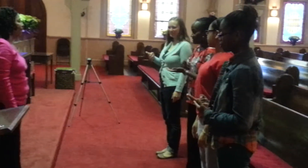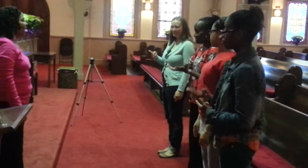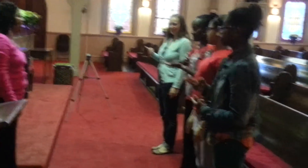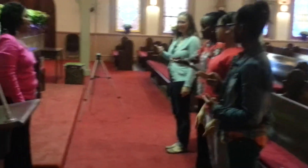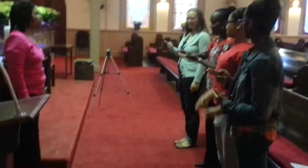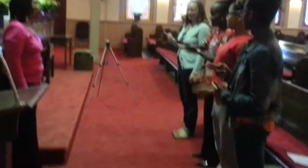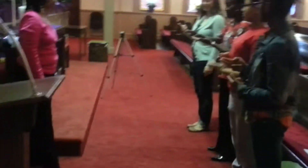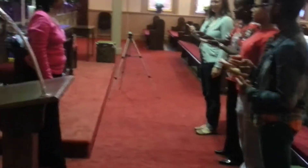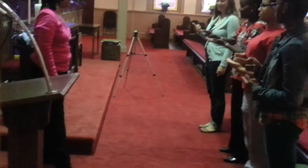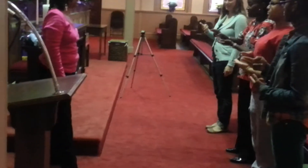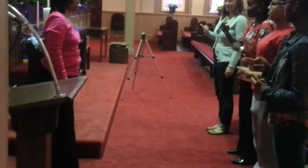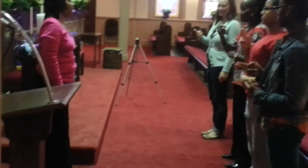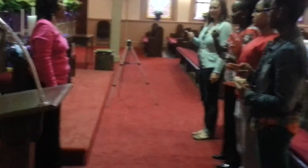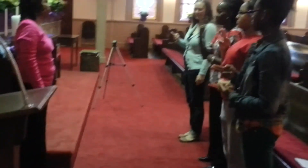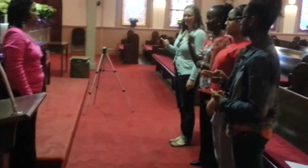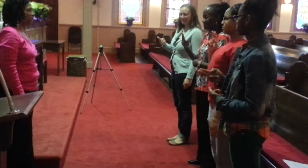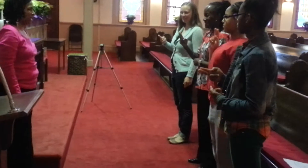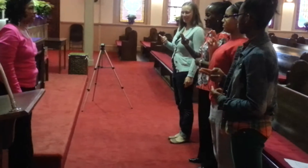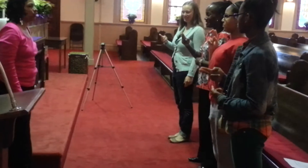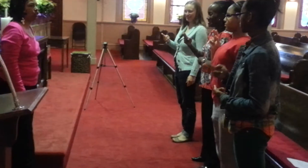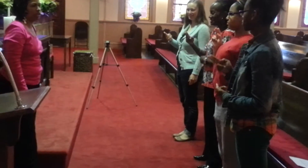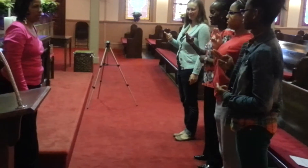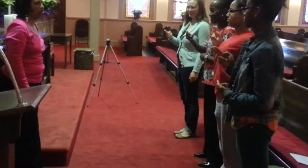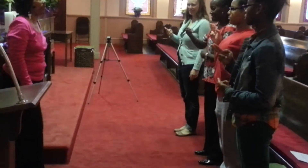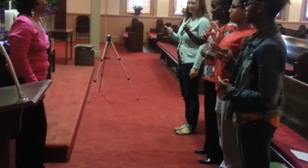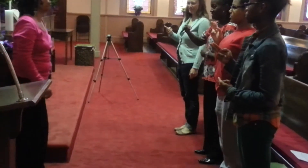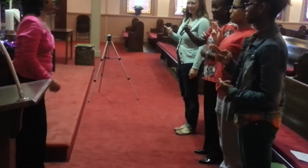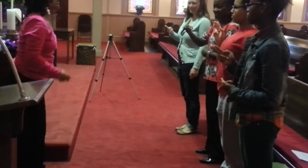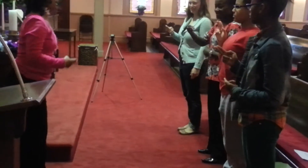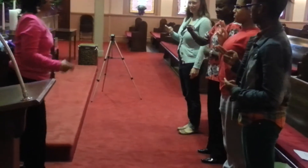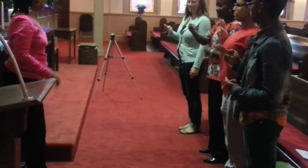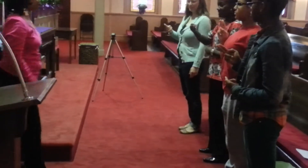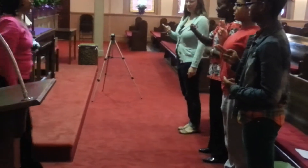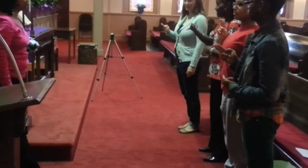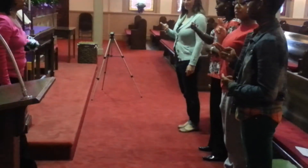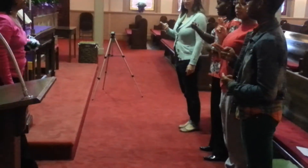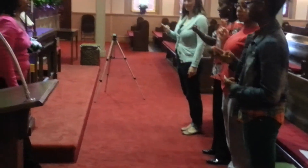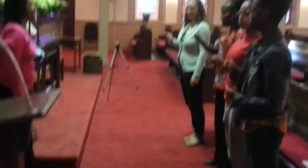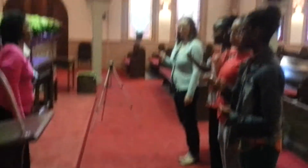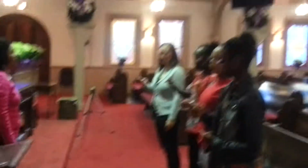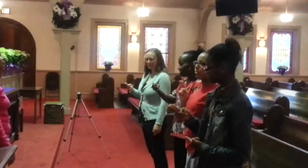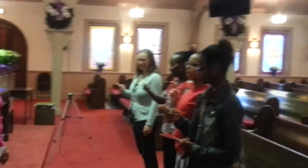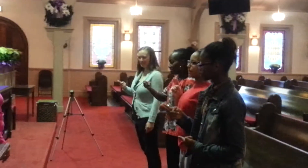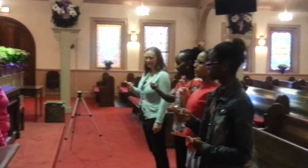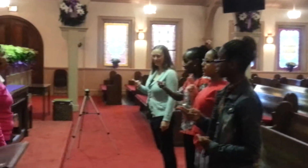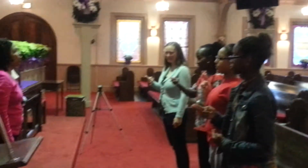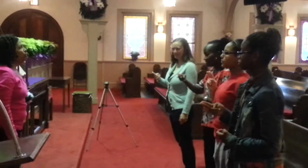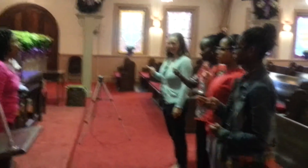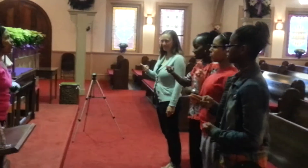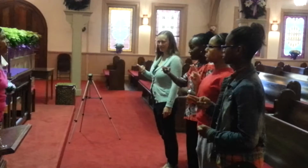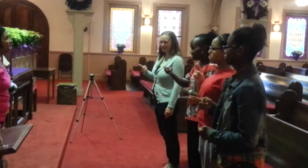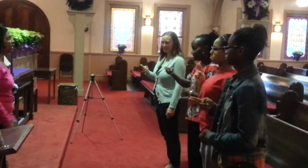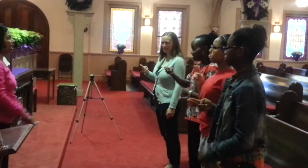An H on your dominant hand. An H on your dominant. Right. Okay. An H on your dominant hand, and your